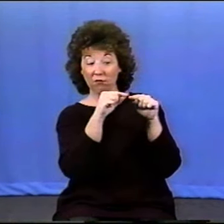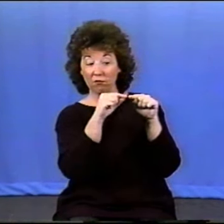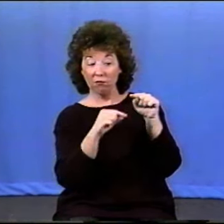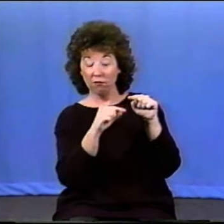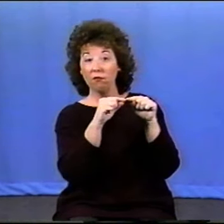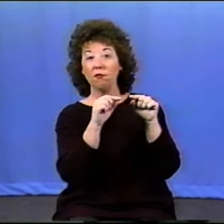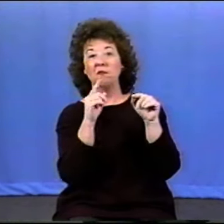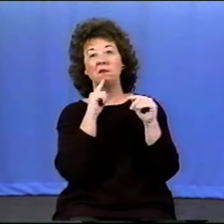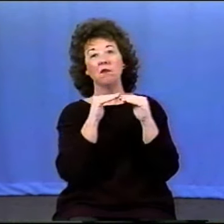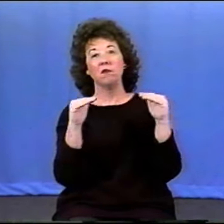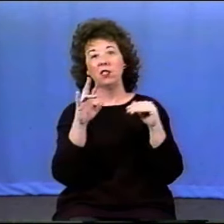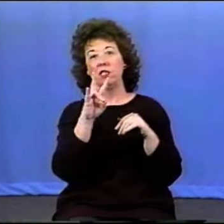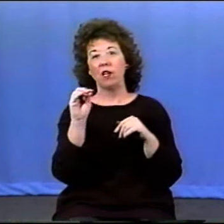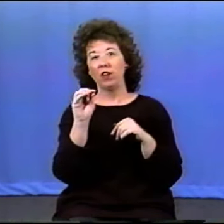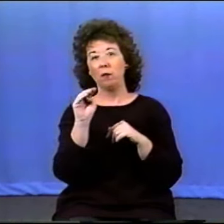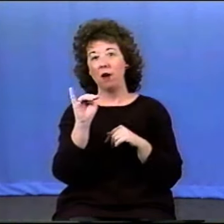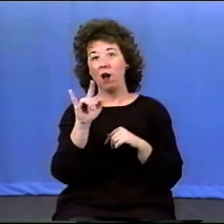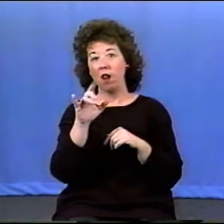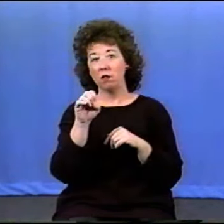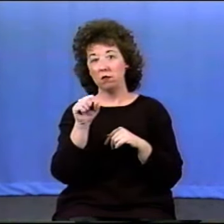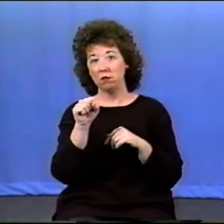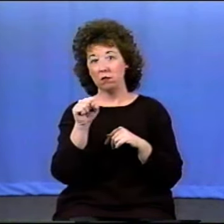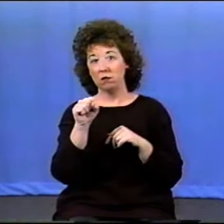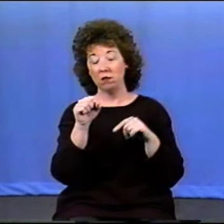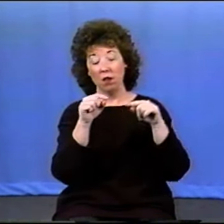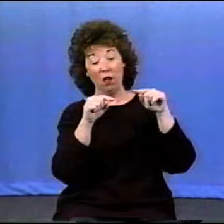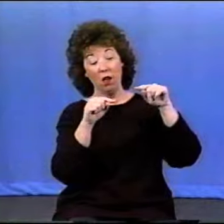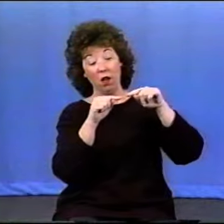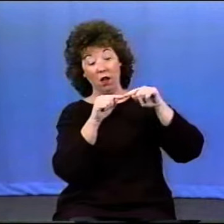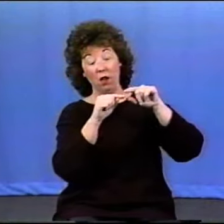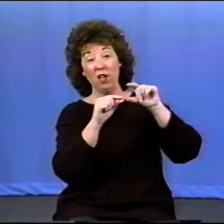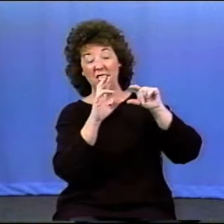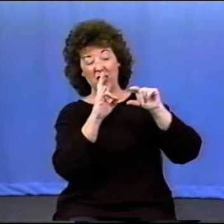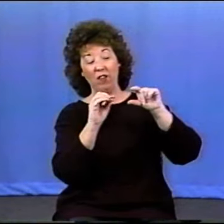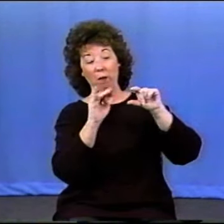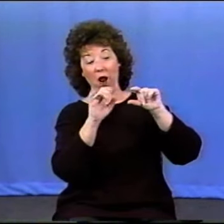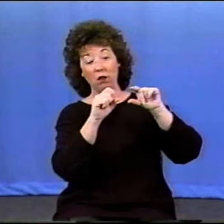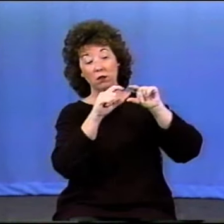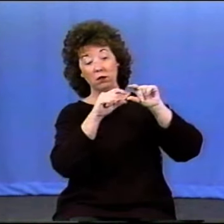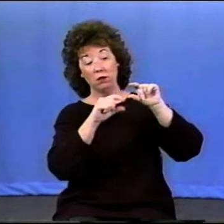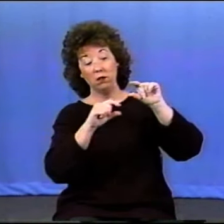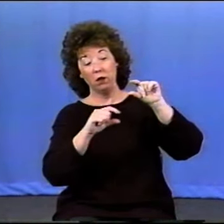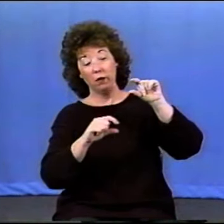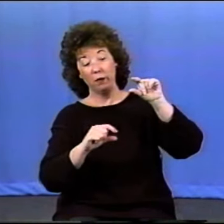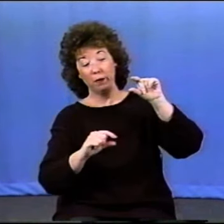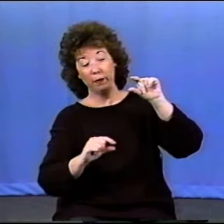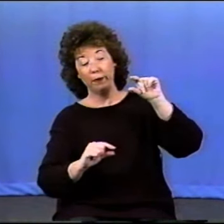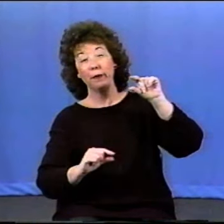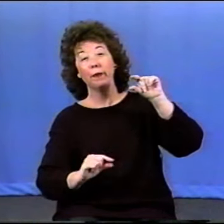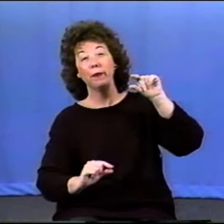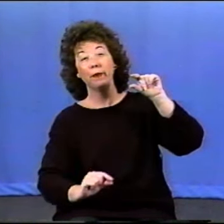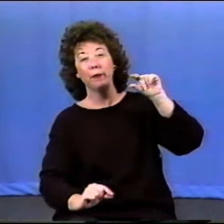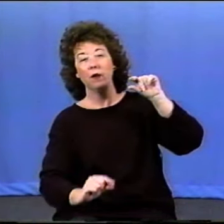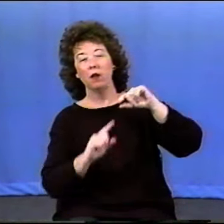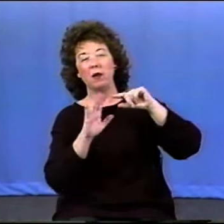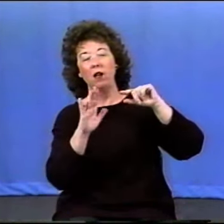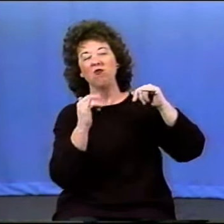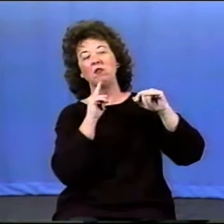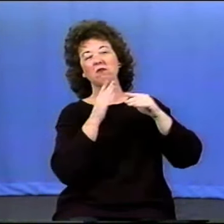As you approach the pole, it gets less, but we won't worry about that right now. In order to be more precise, we can